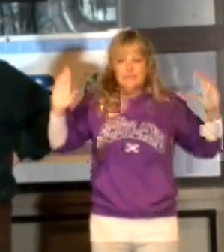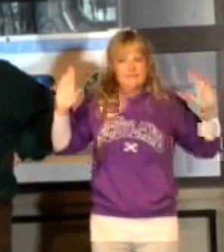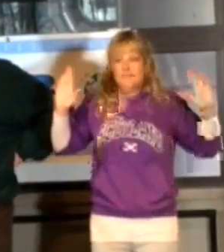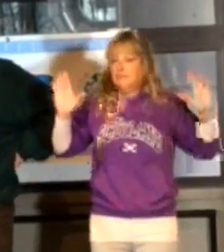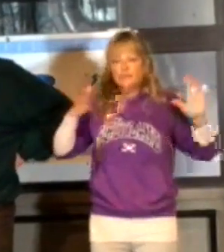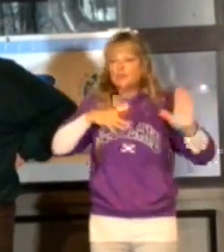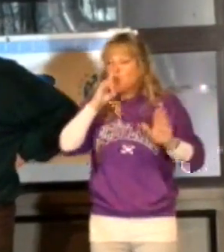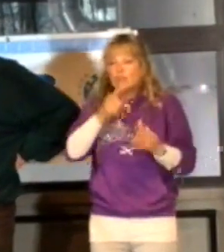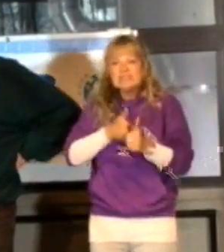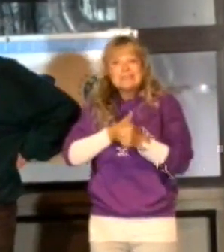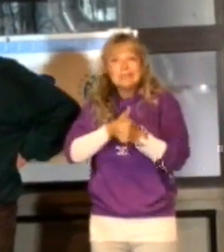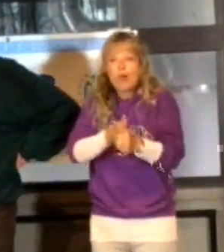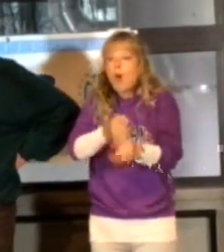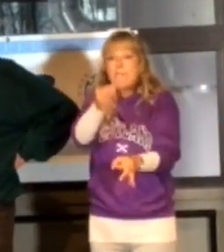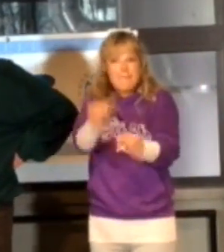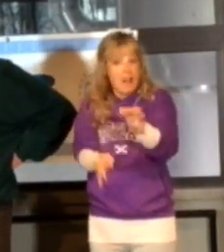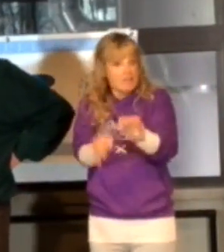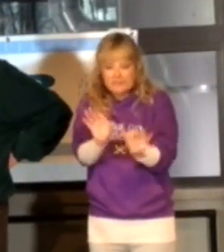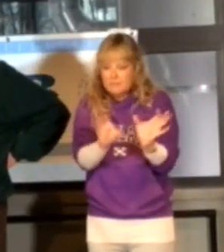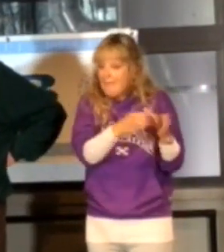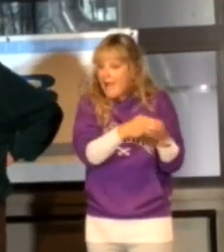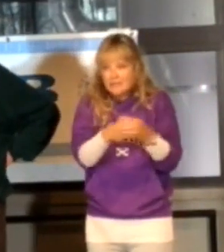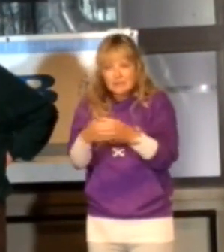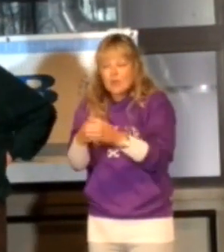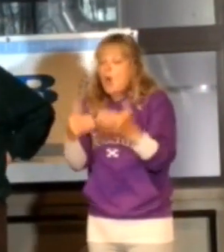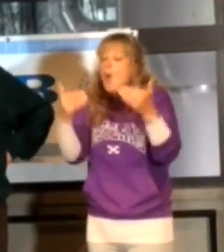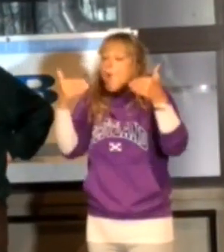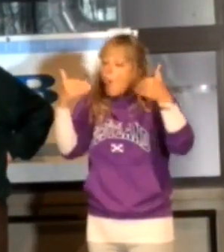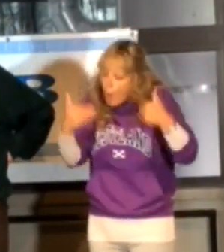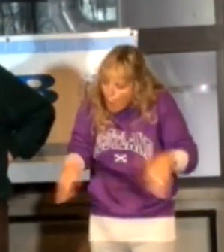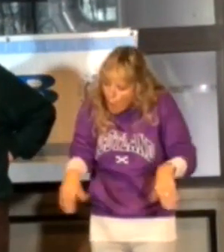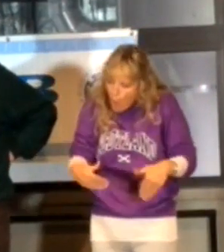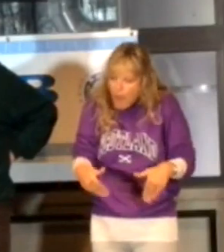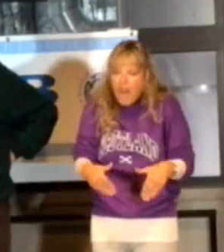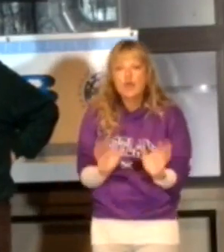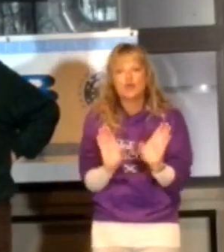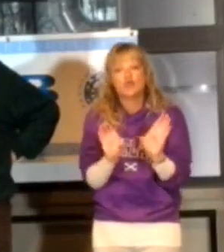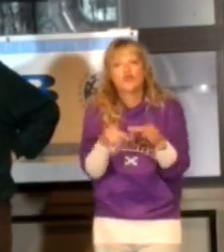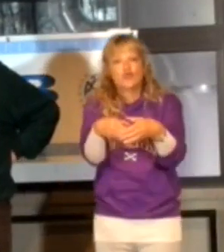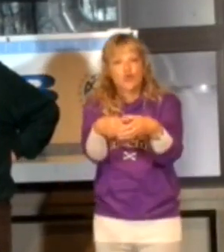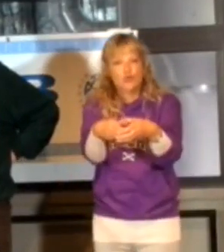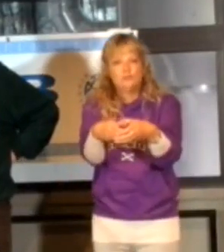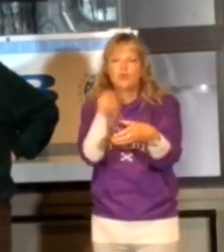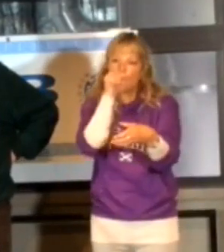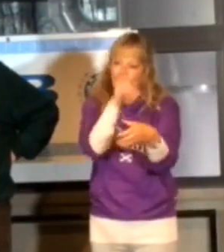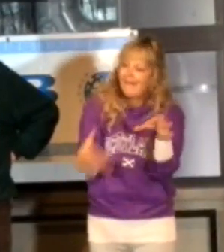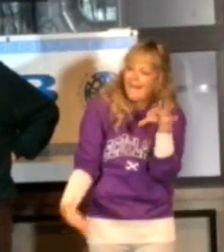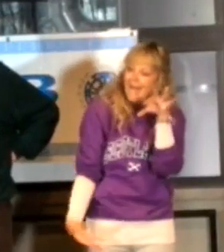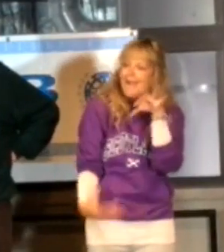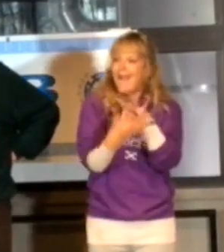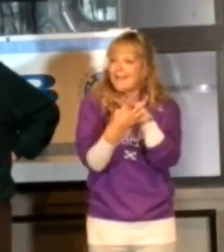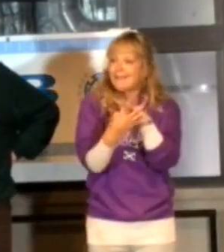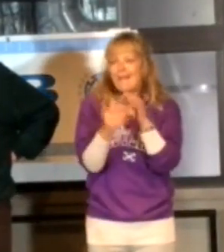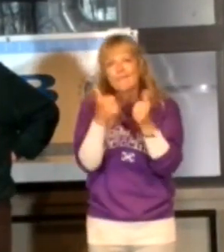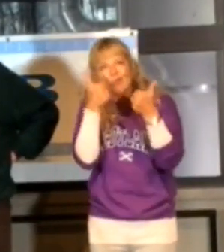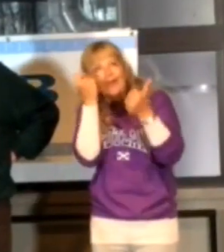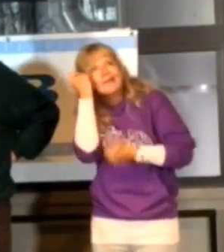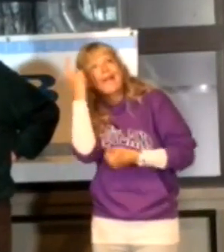support any political parties. It's only groups and bodies that have good